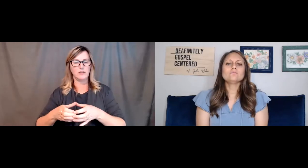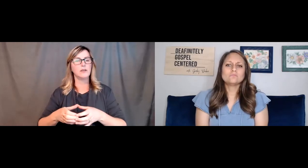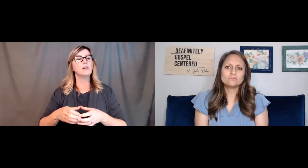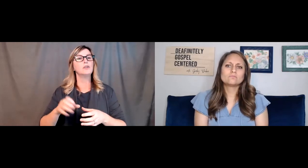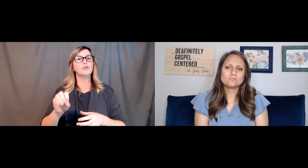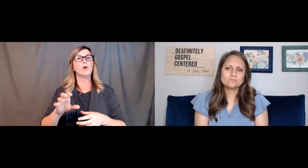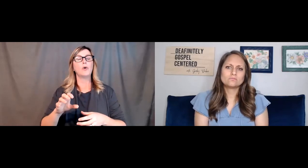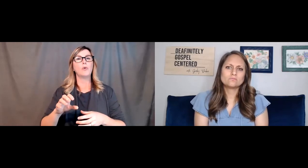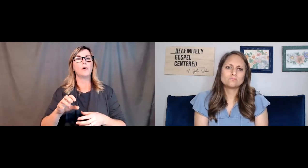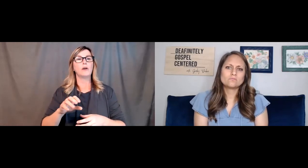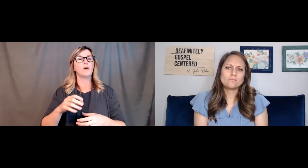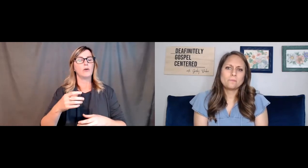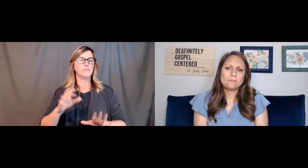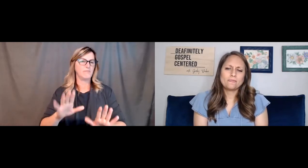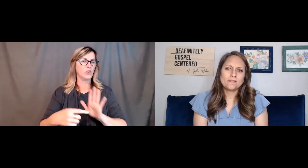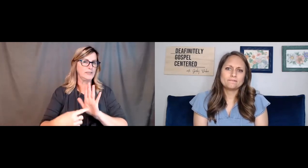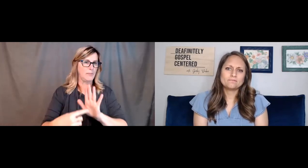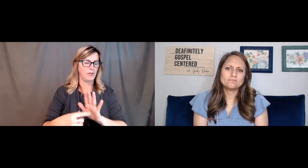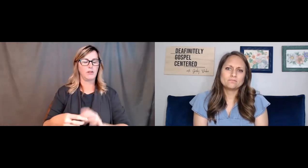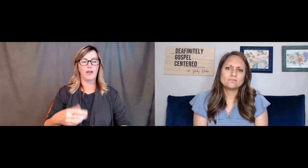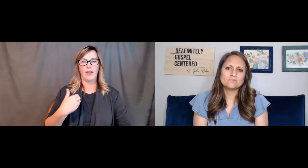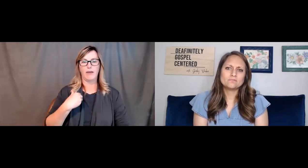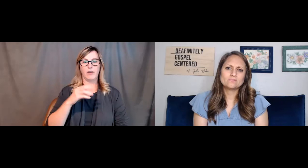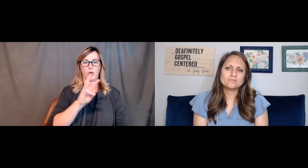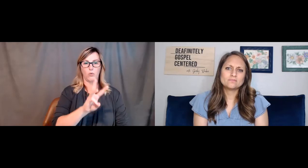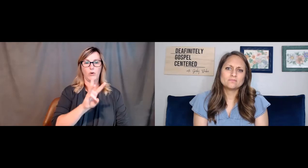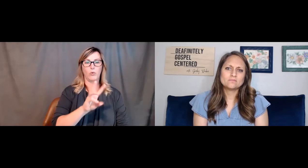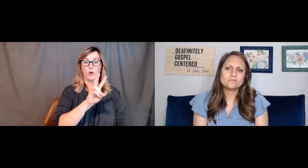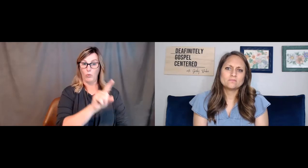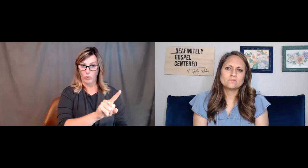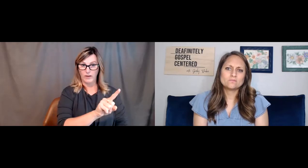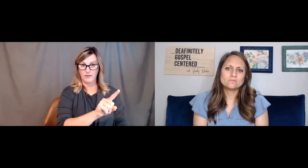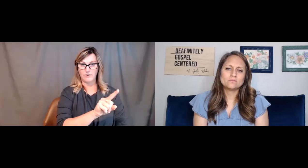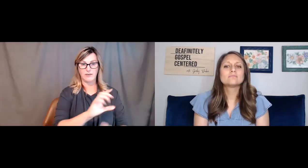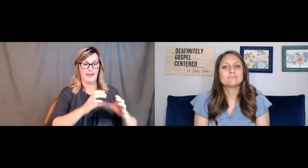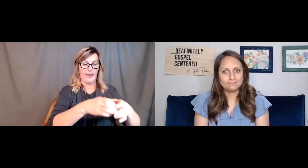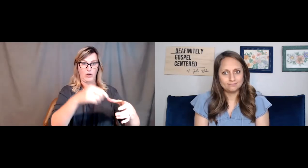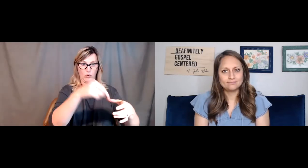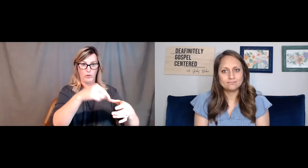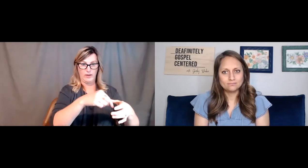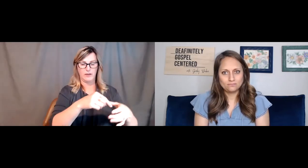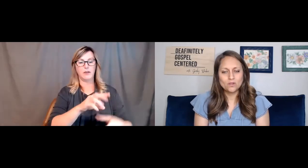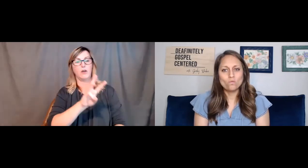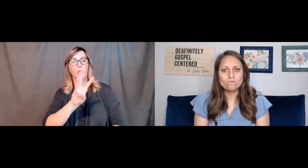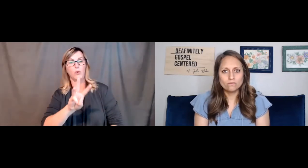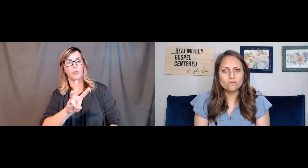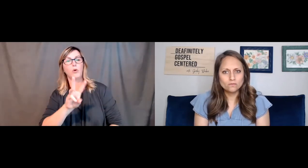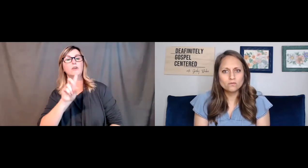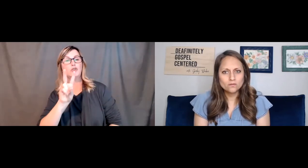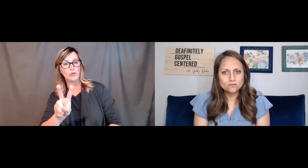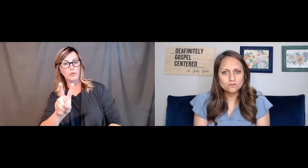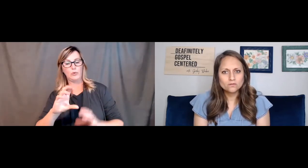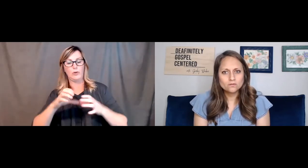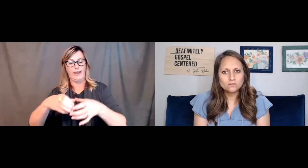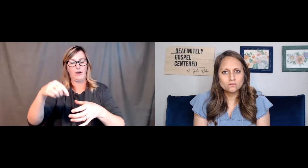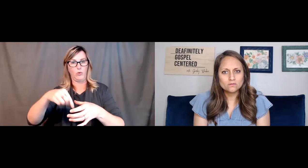And we have these categories. Interesting. So for example, we have World War I, we have